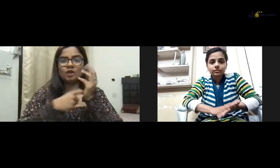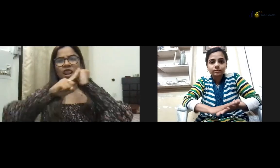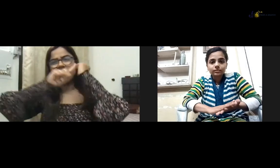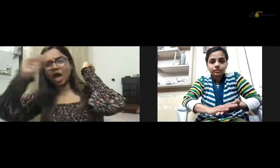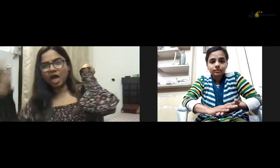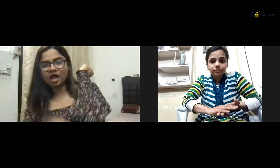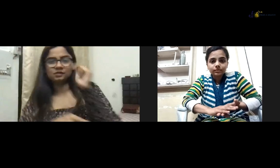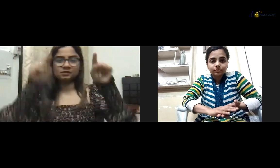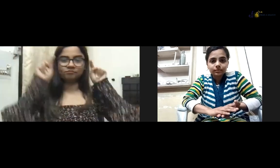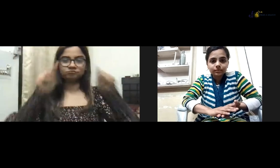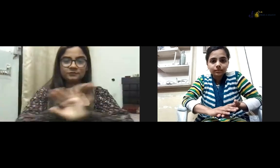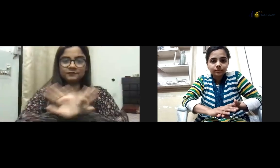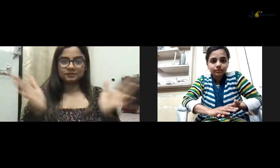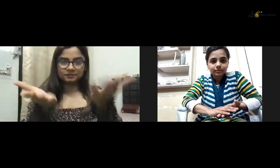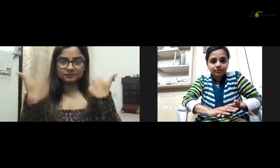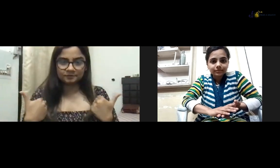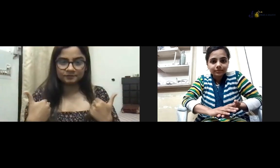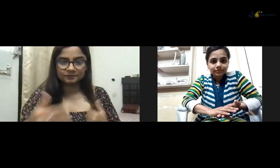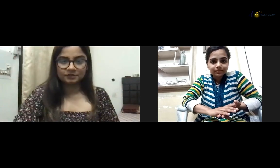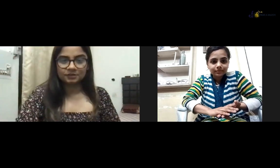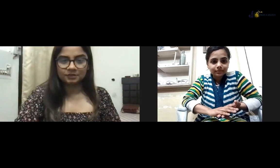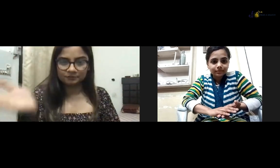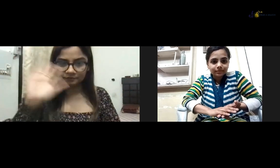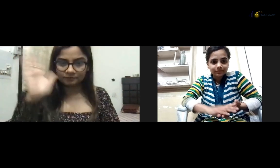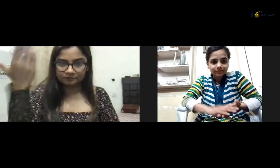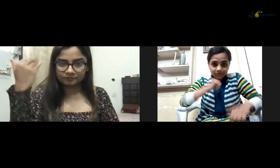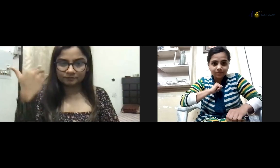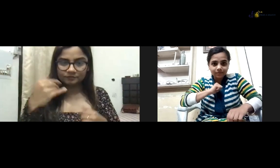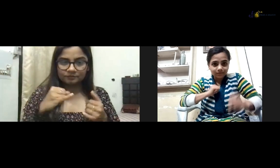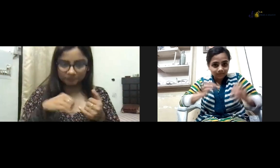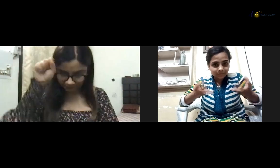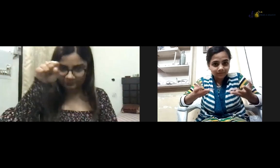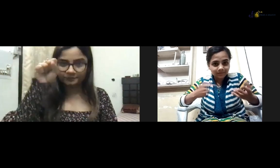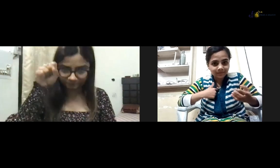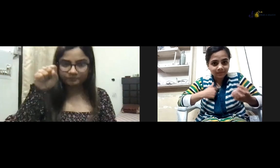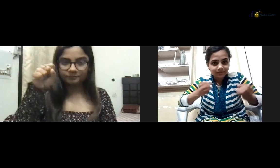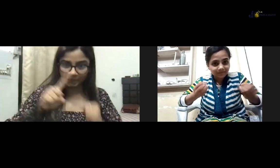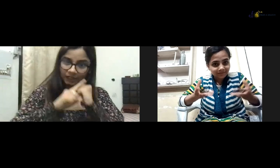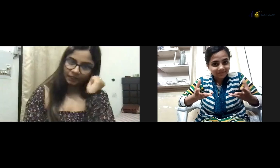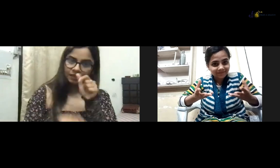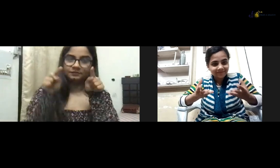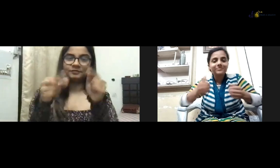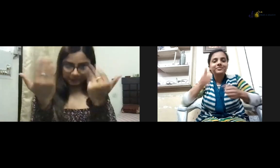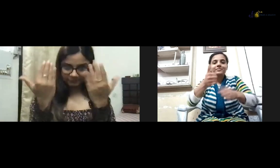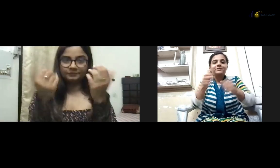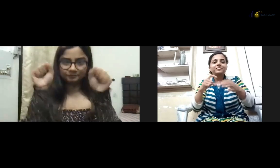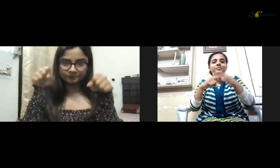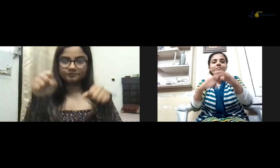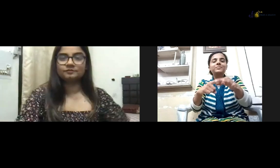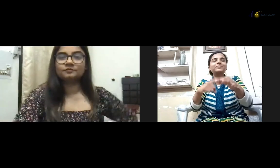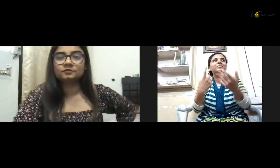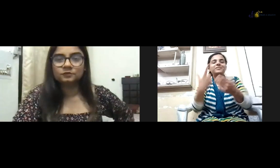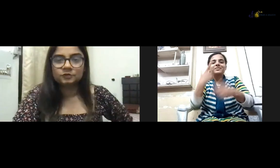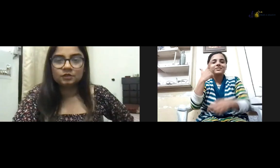Simran, Kaur, this is the last final. That's it. I'll not take any more questions after this. So can I start? Yes,